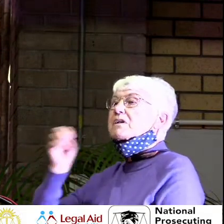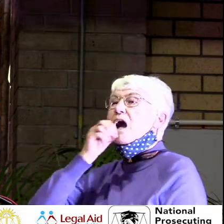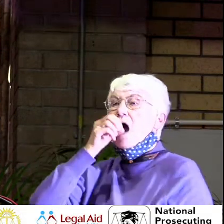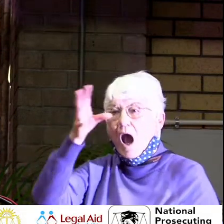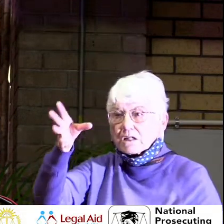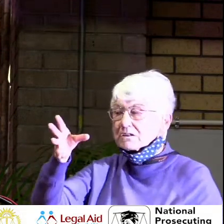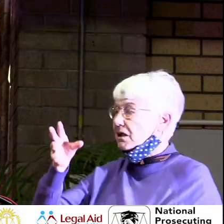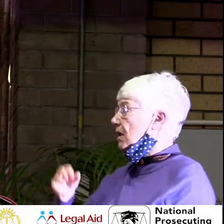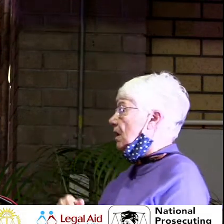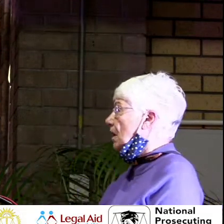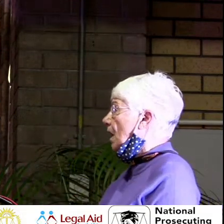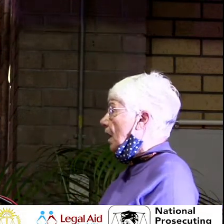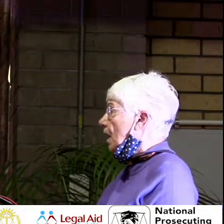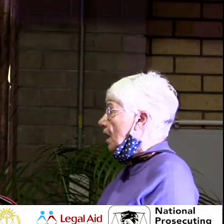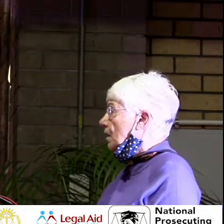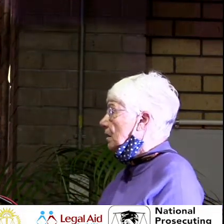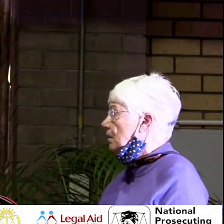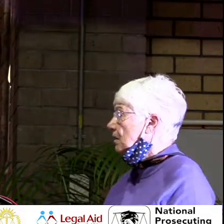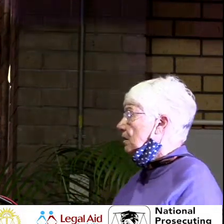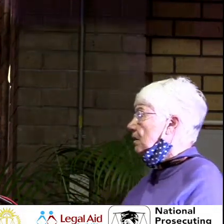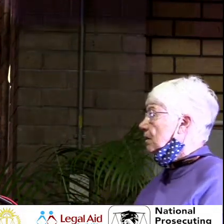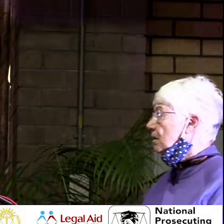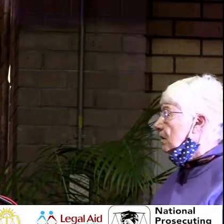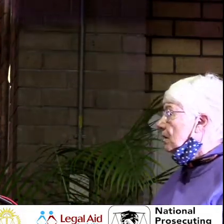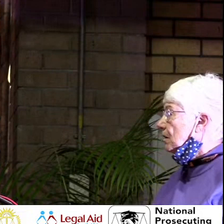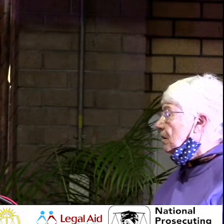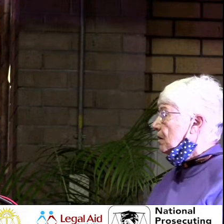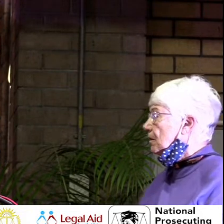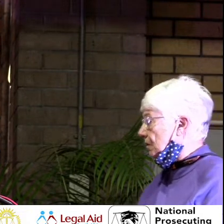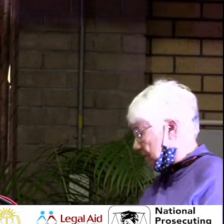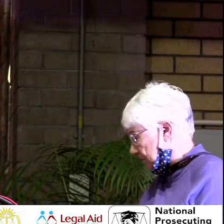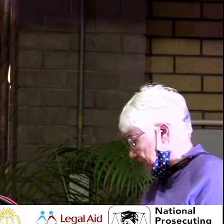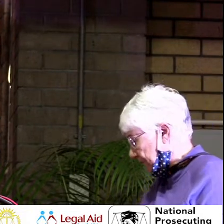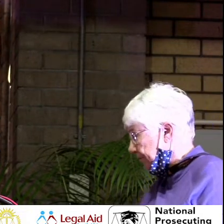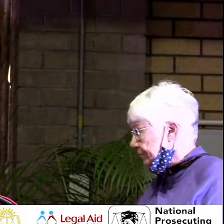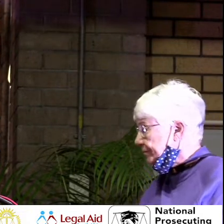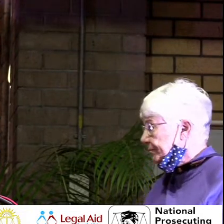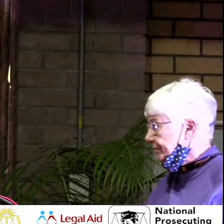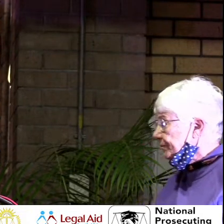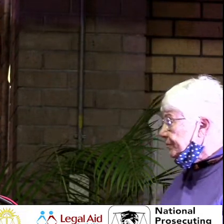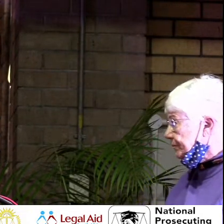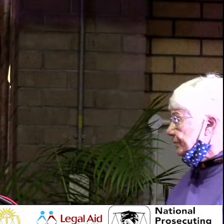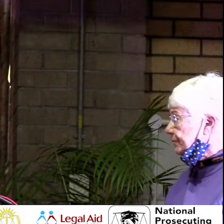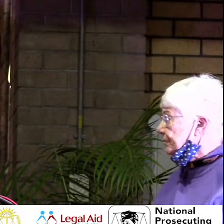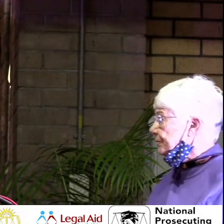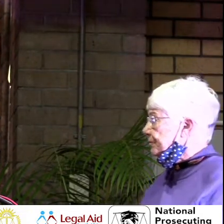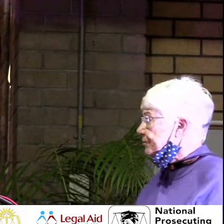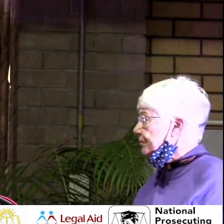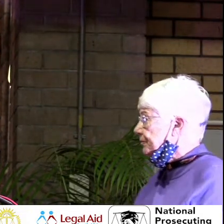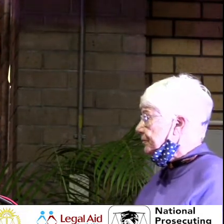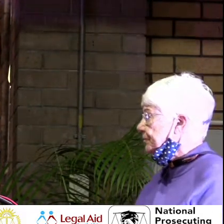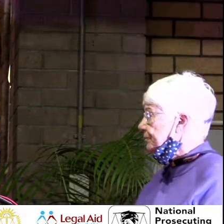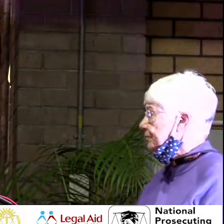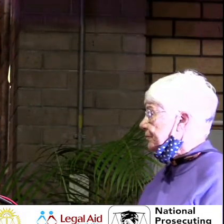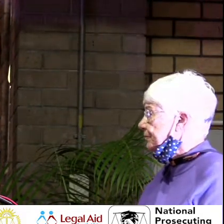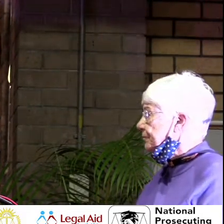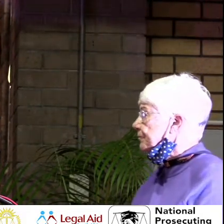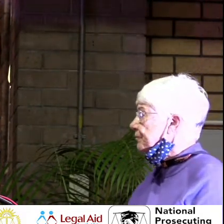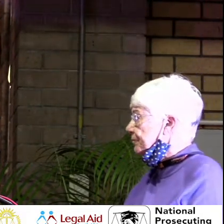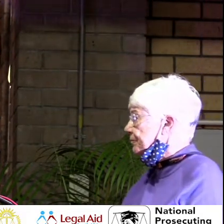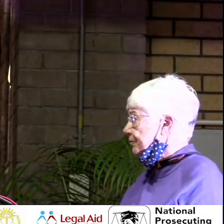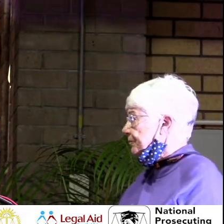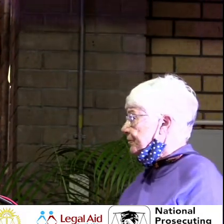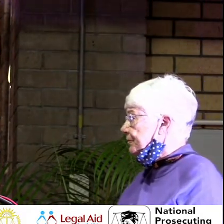We have what we call the reaction time of our members. So the Alpha, Bravo, and the Charlie complaints,